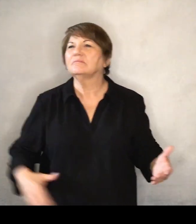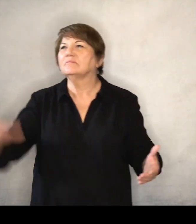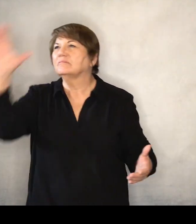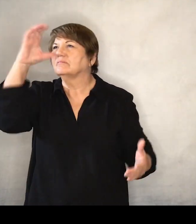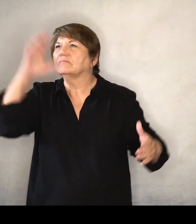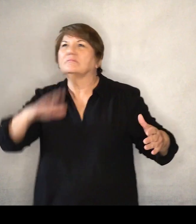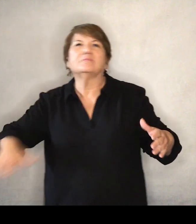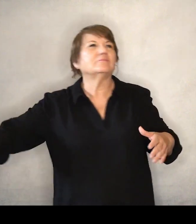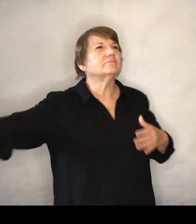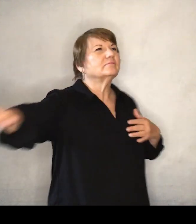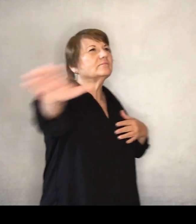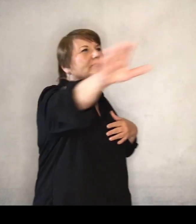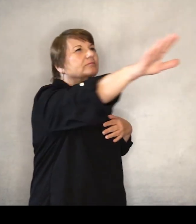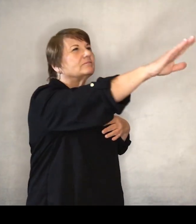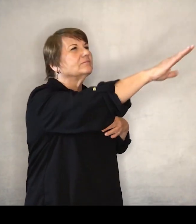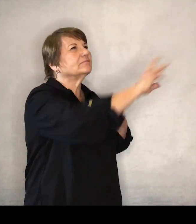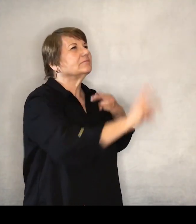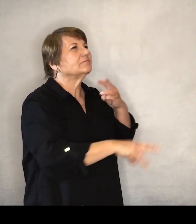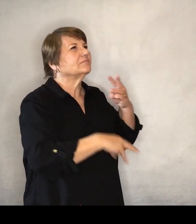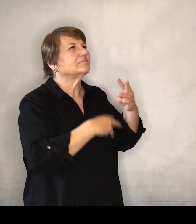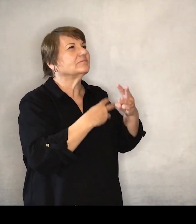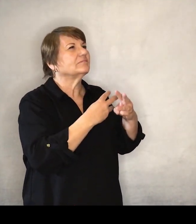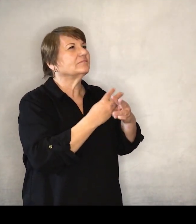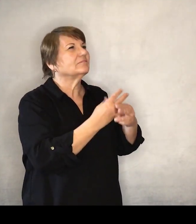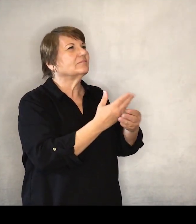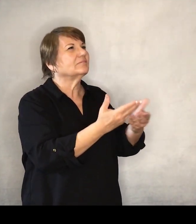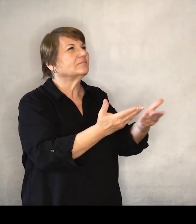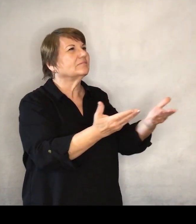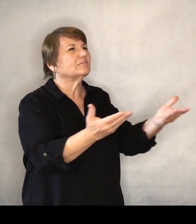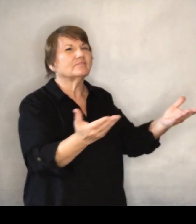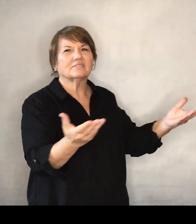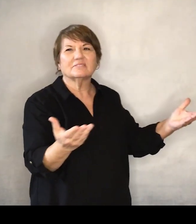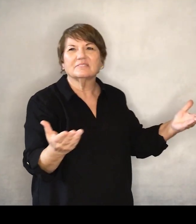I search the world,